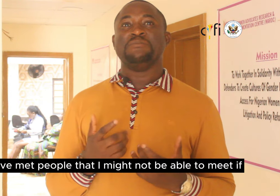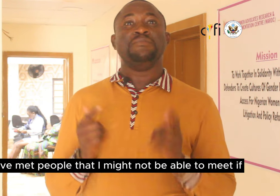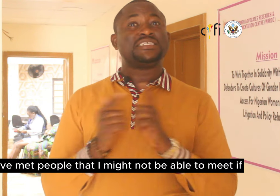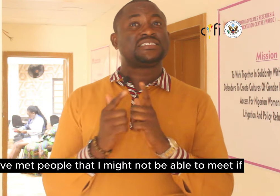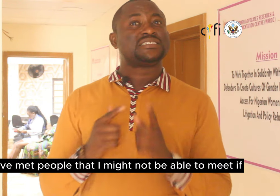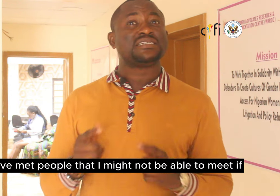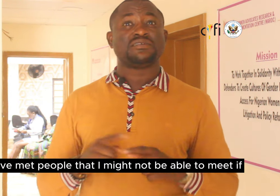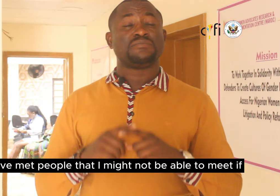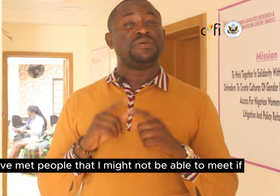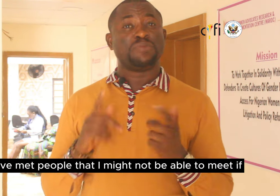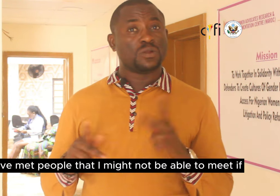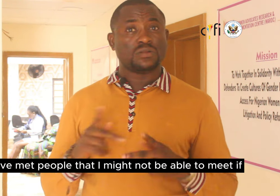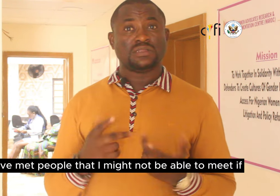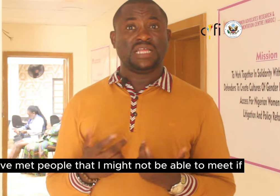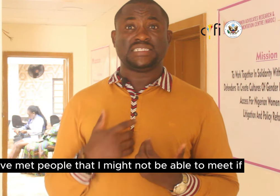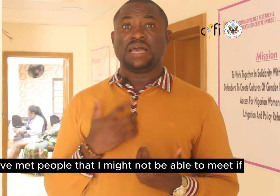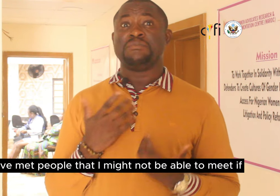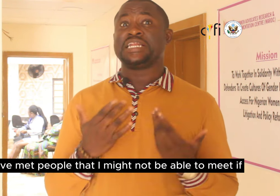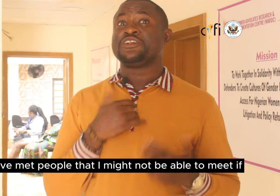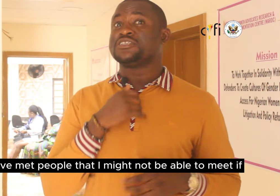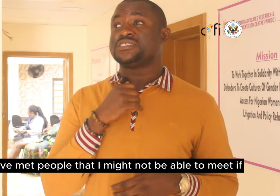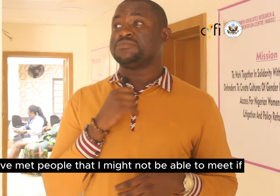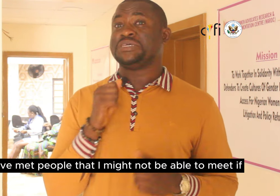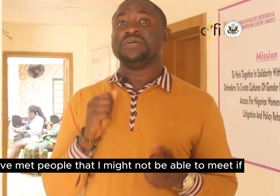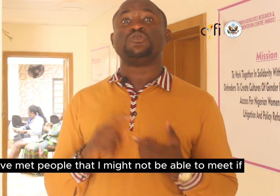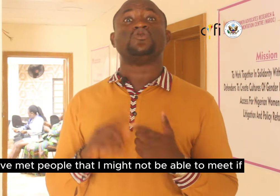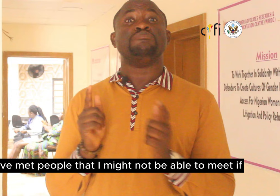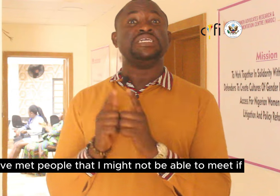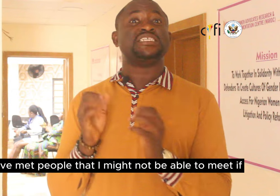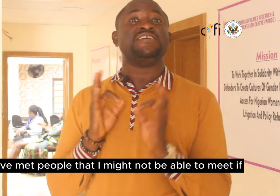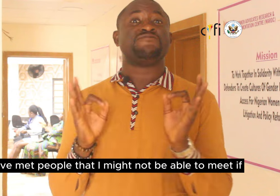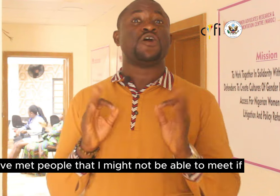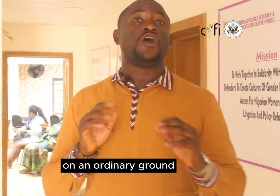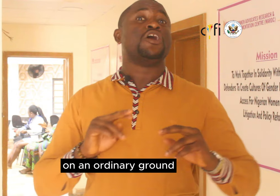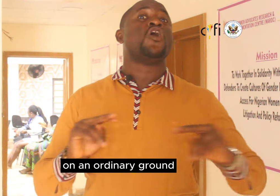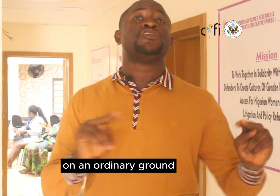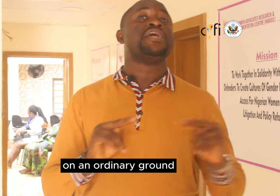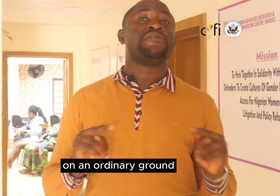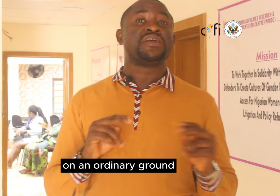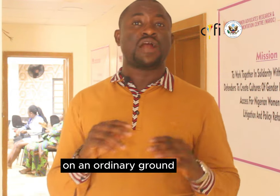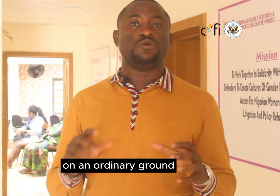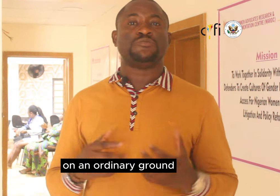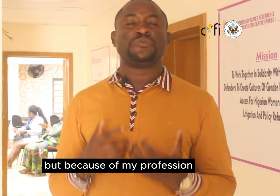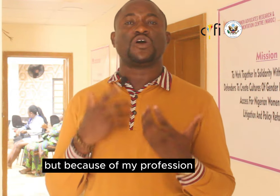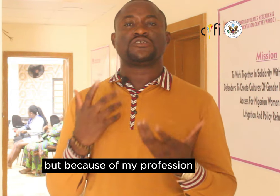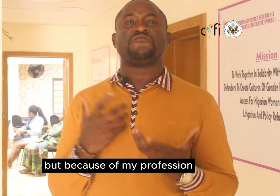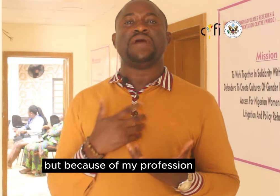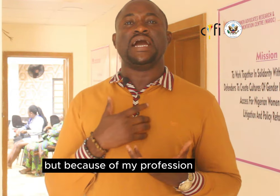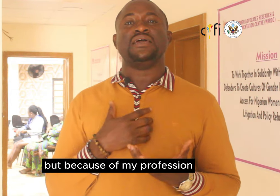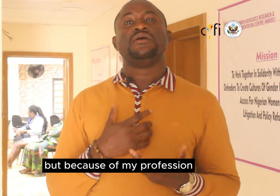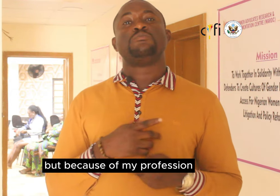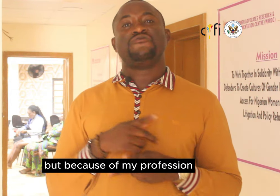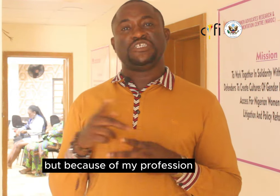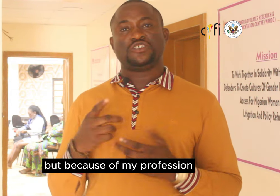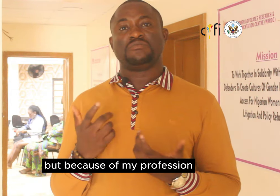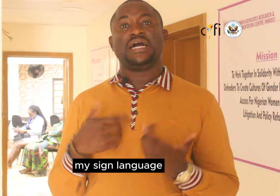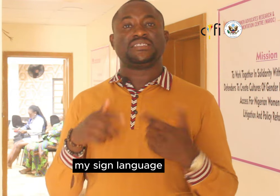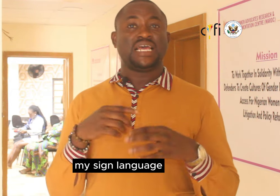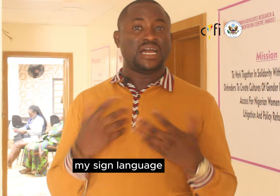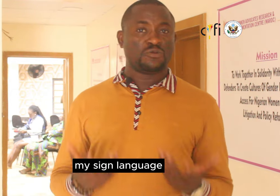met people that I might not be able to meet if on an ordinary ground, but because of my profession, my sign language, I